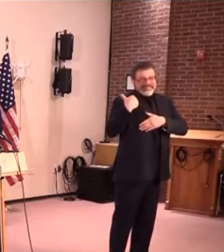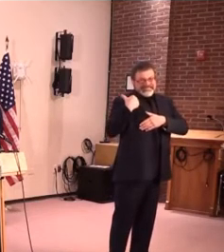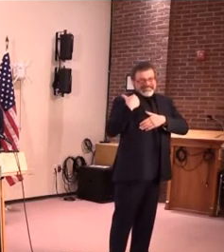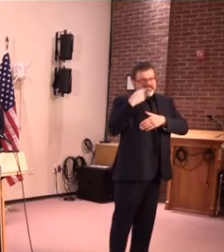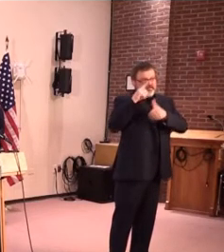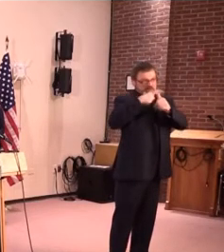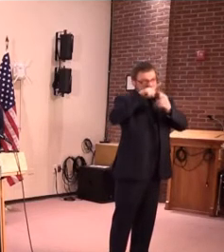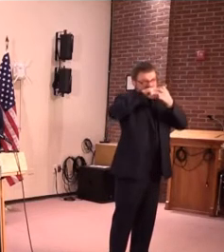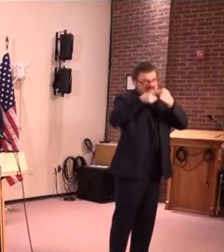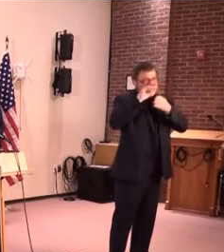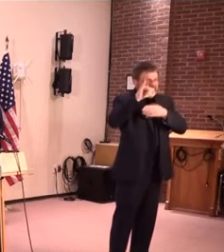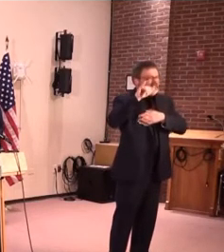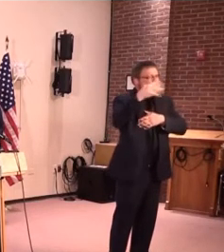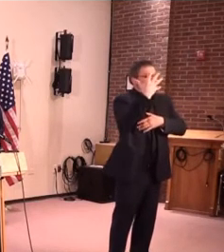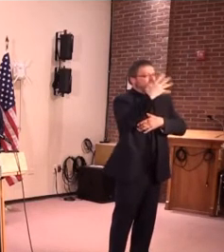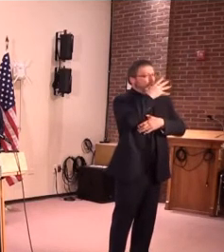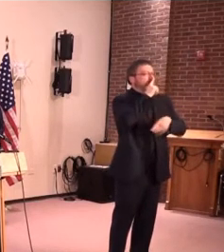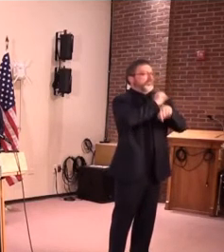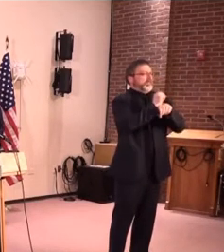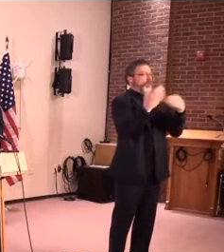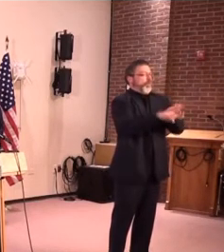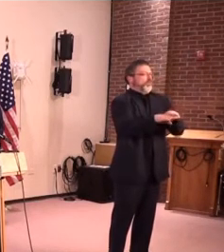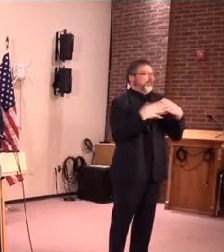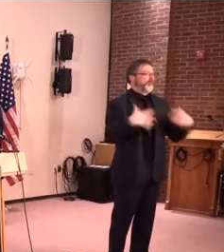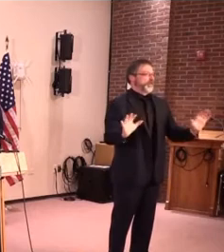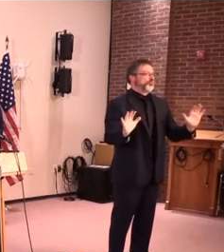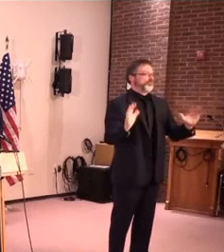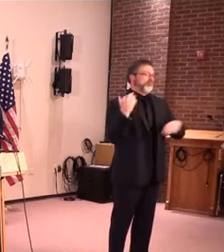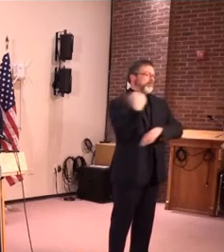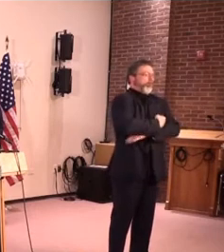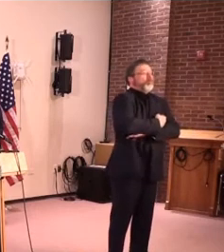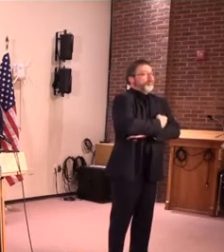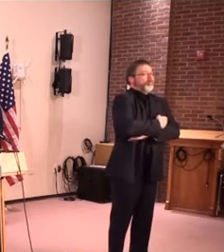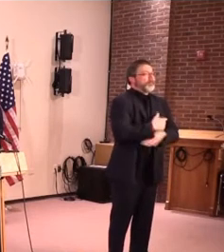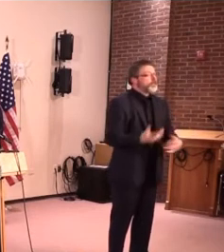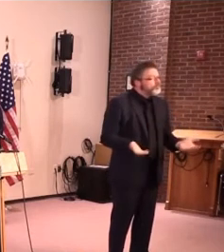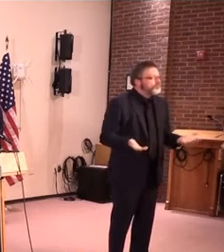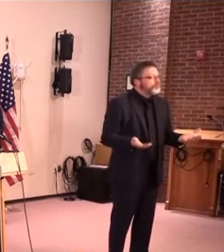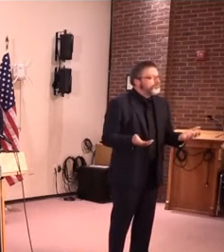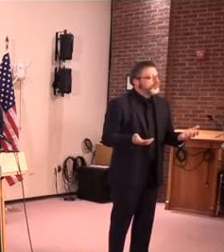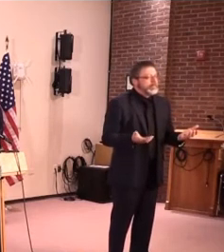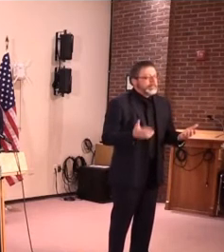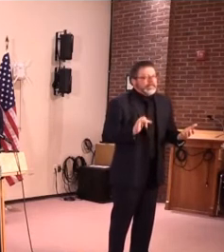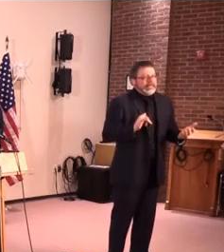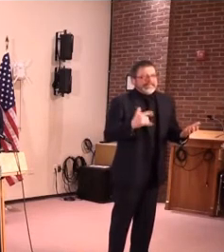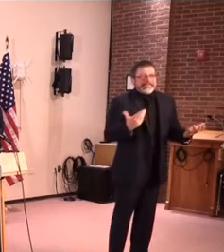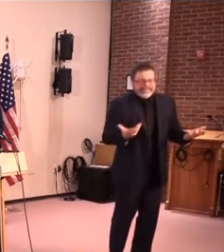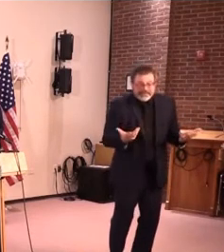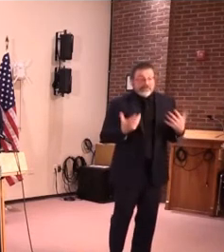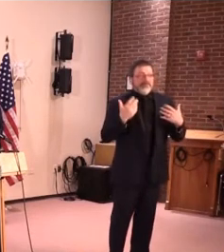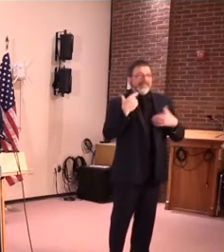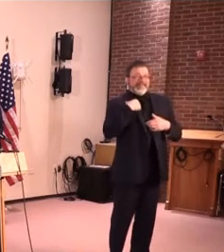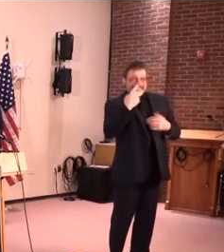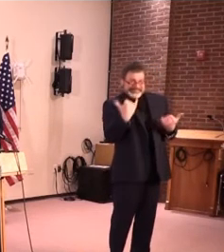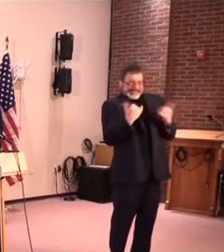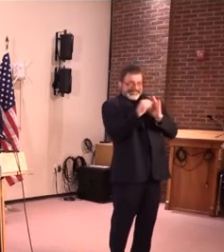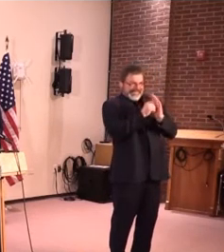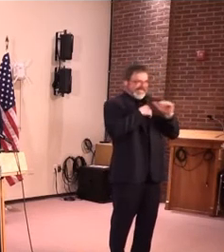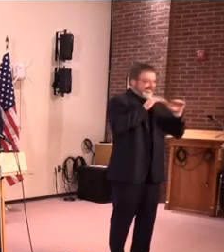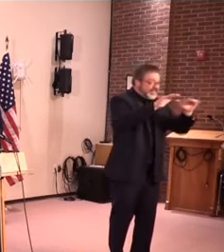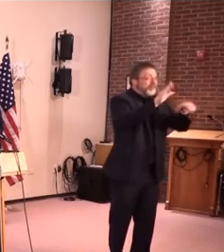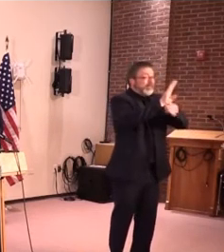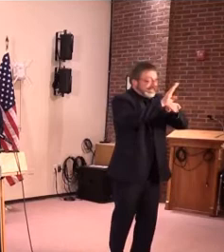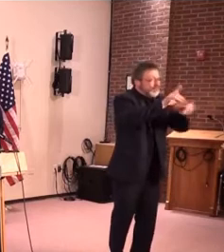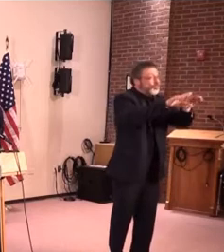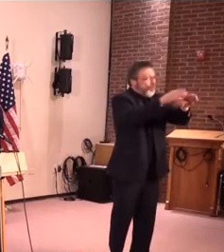As our state slowly and safely reopens the economy and considers welcoming visitors to Vermont, we want to ensure our dairy farmers